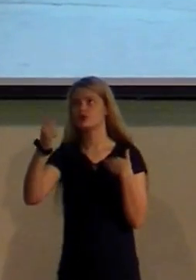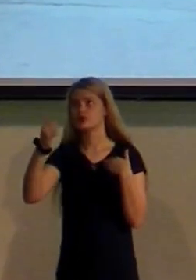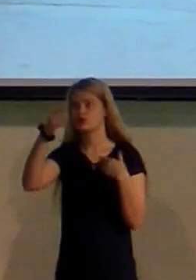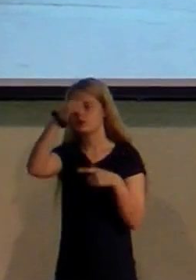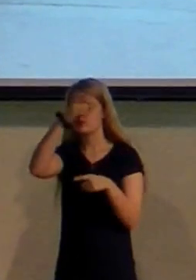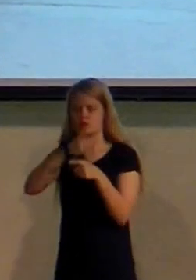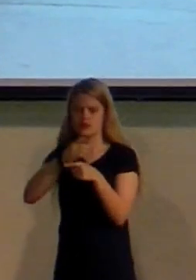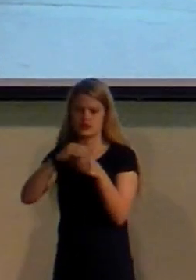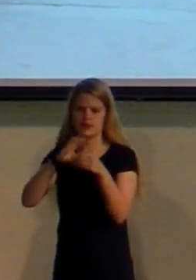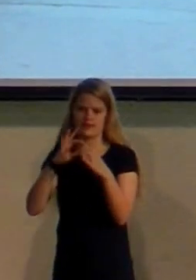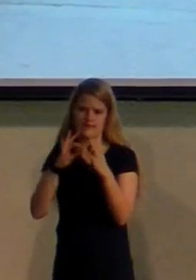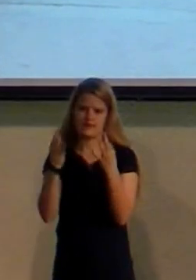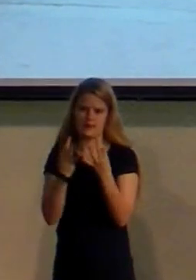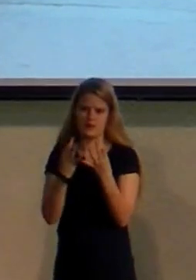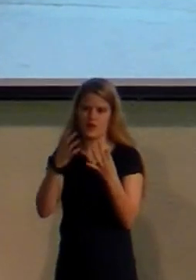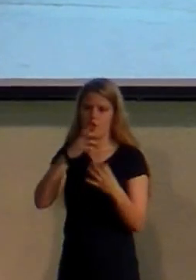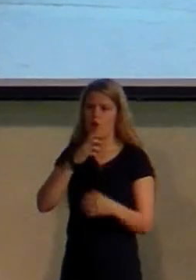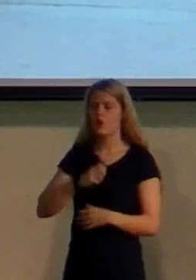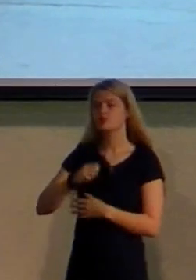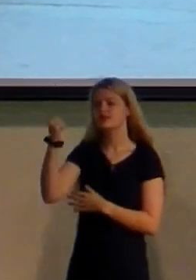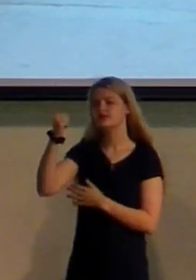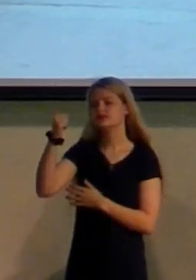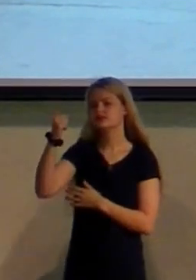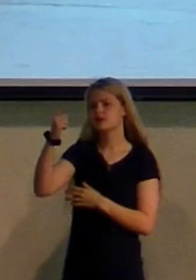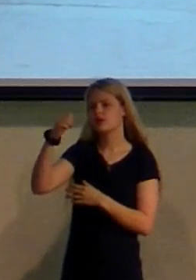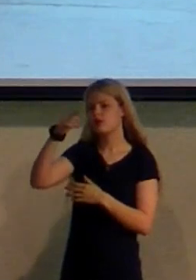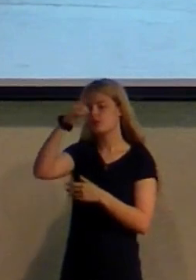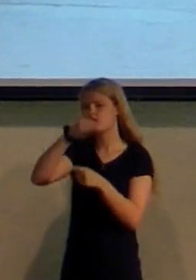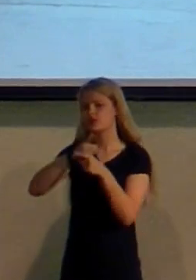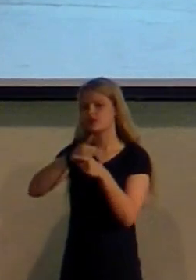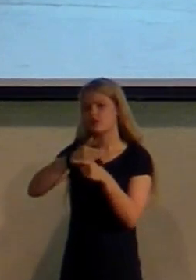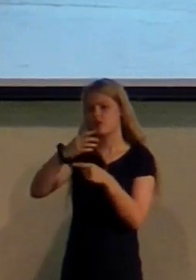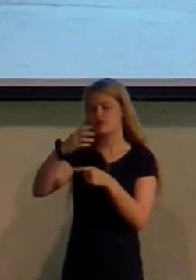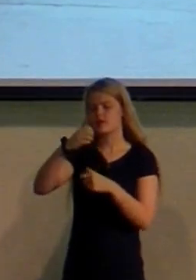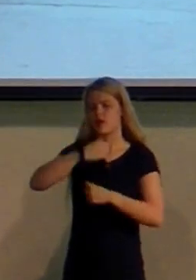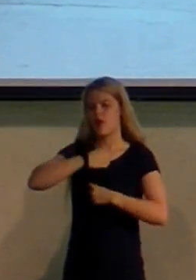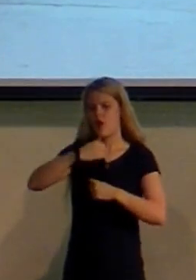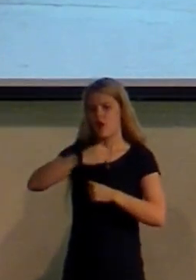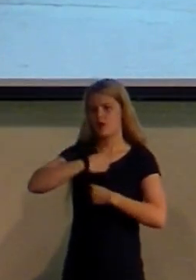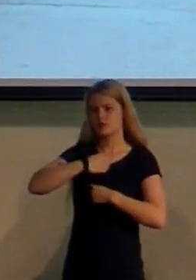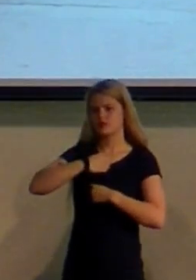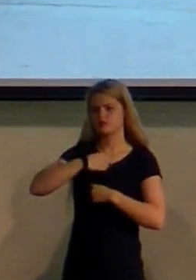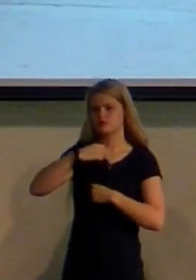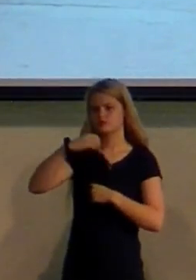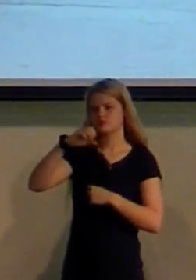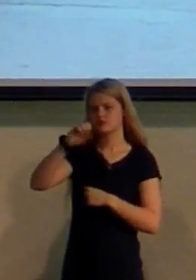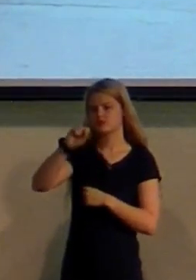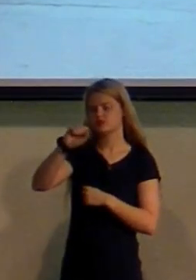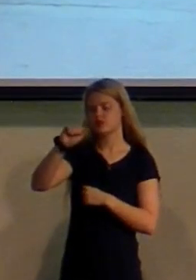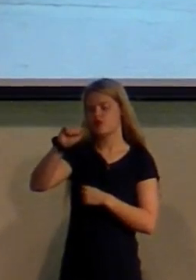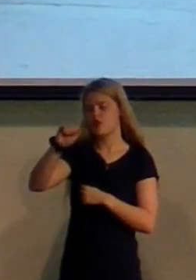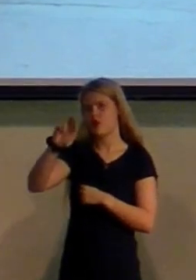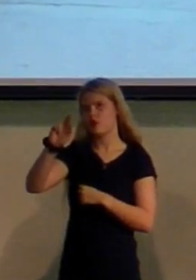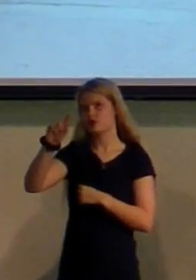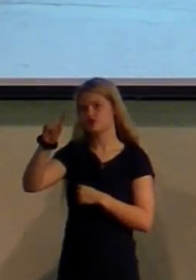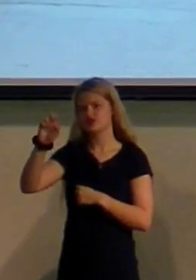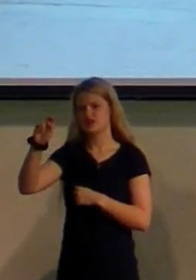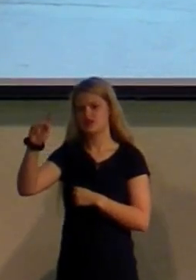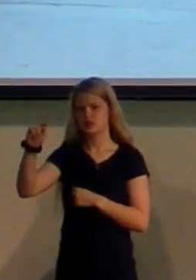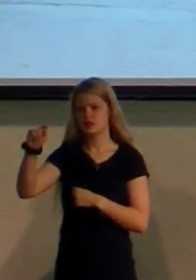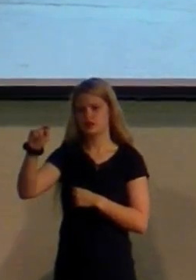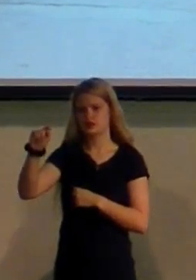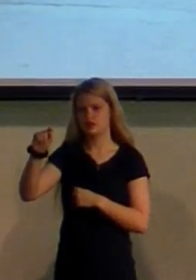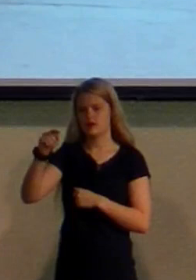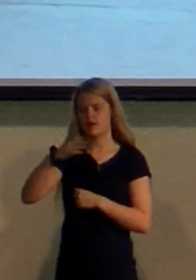family. My oldest brother, Wayne, was an Army drill sergeant at the Canadian Forces all of his life. My